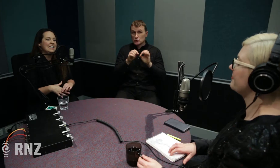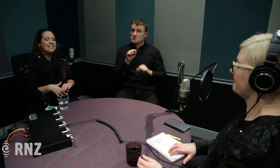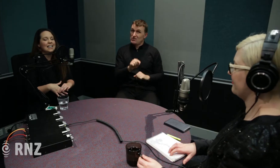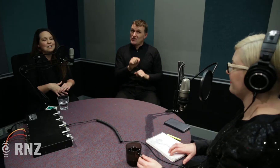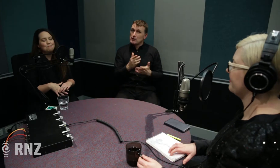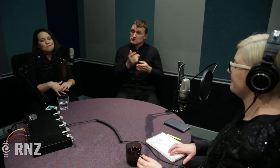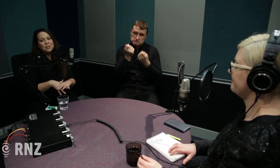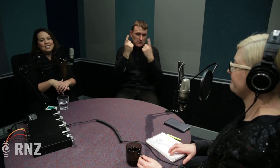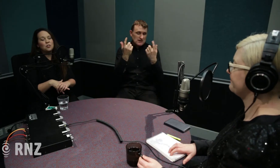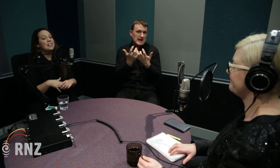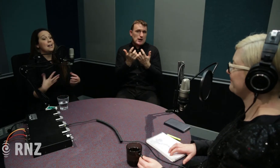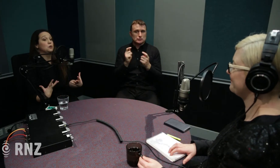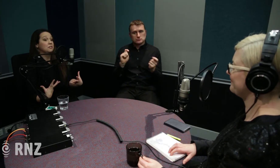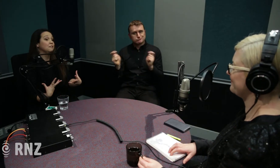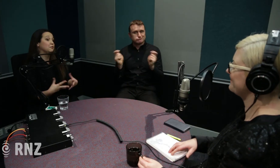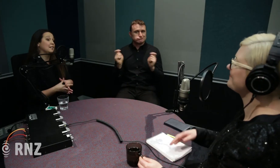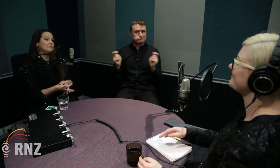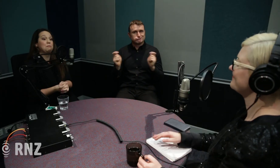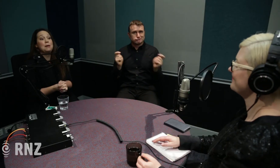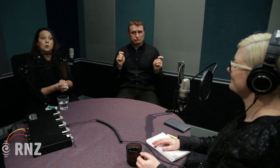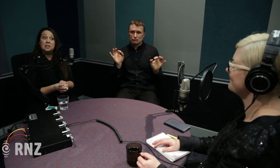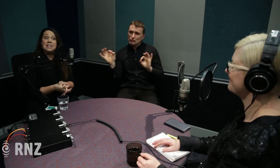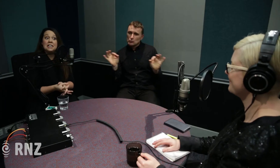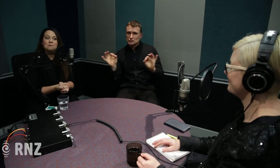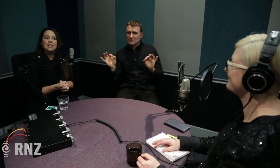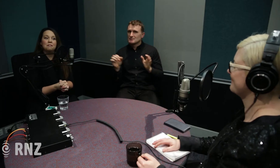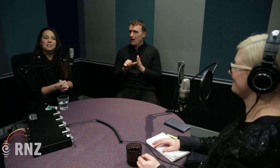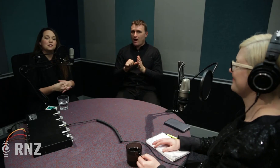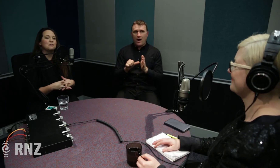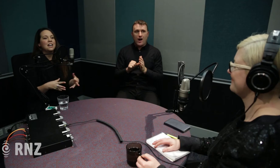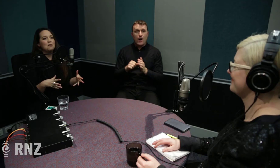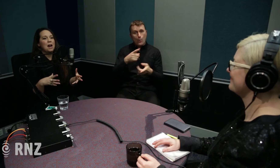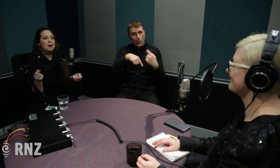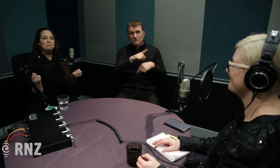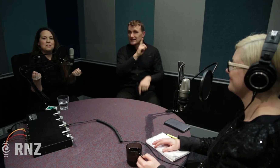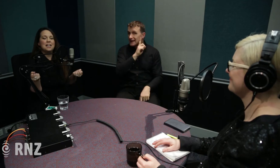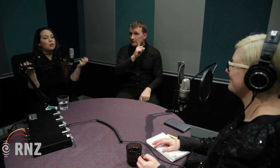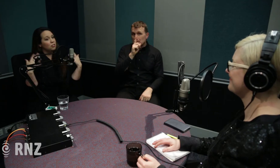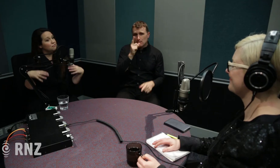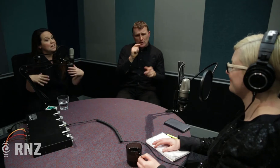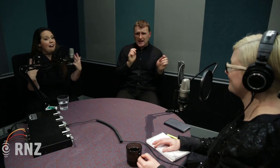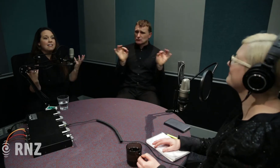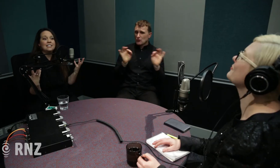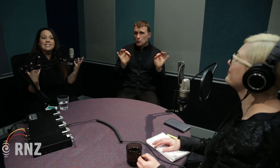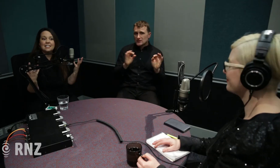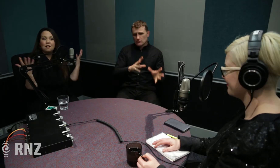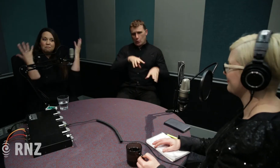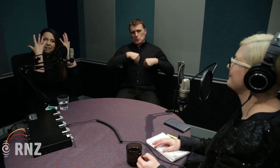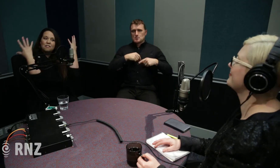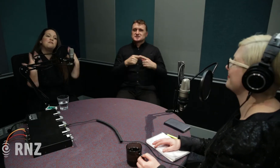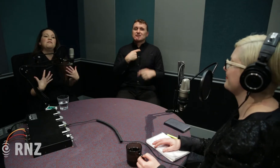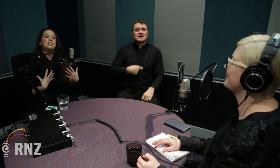of it yet. It's not a natural thing for us people who can hear to be able to sort of take on different